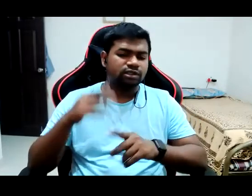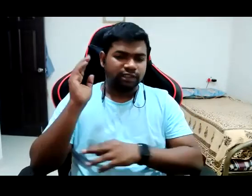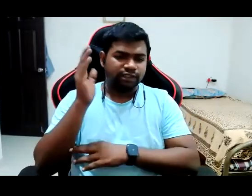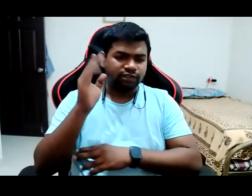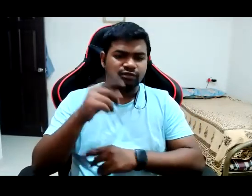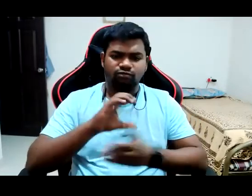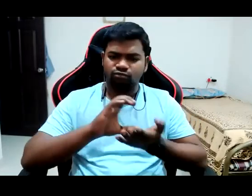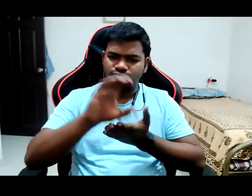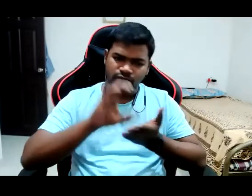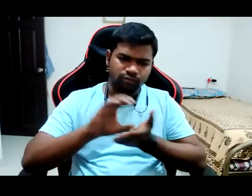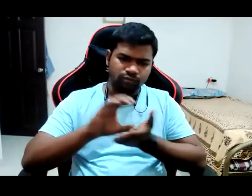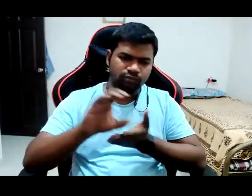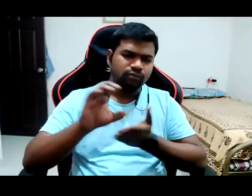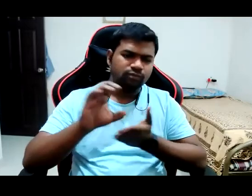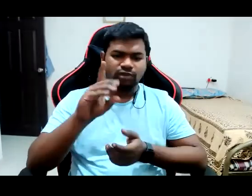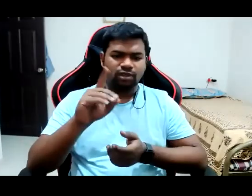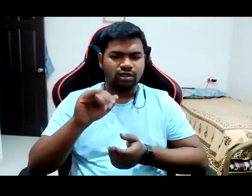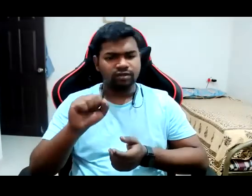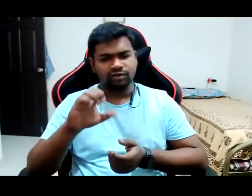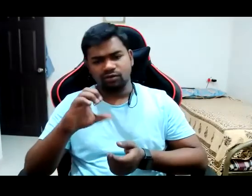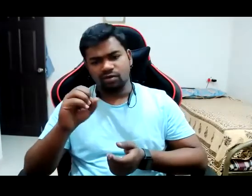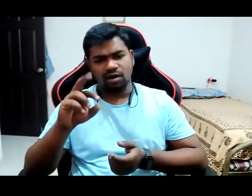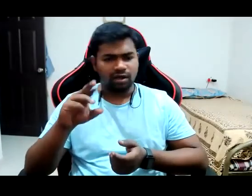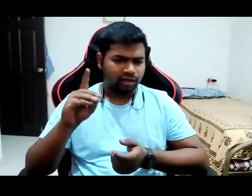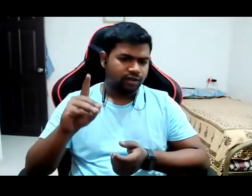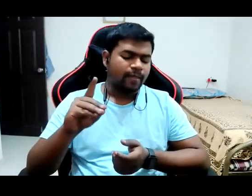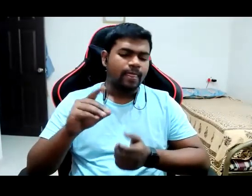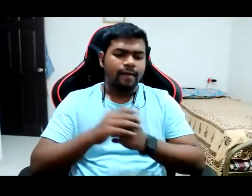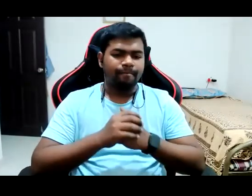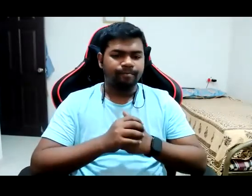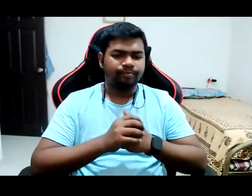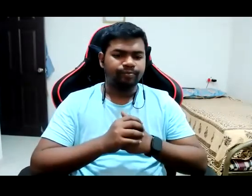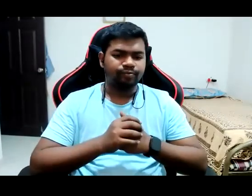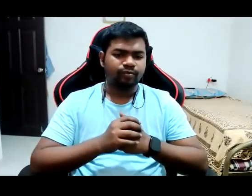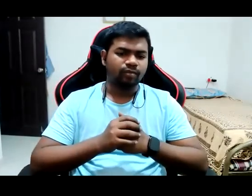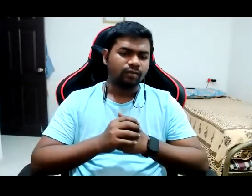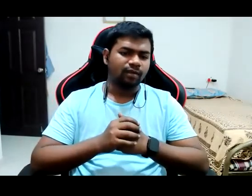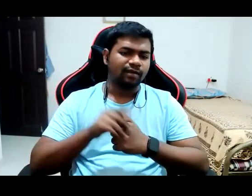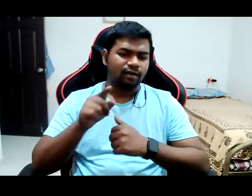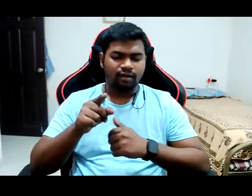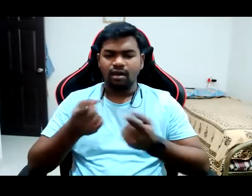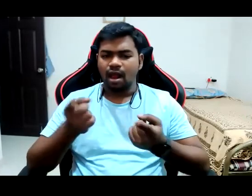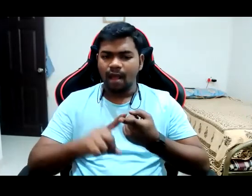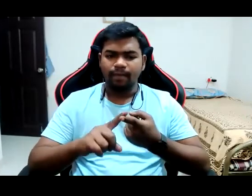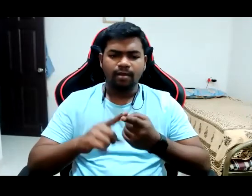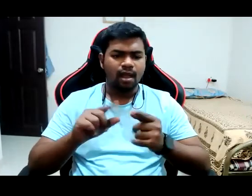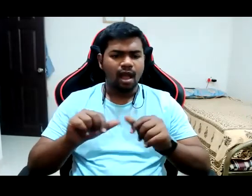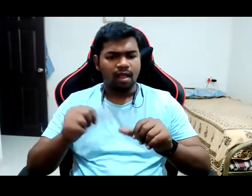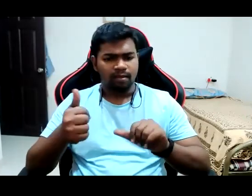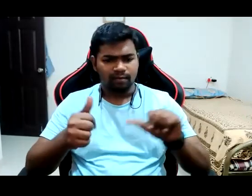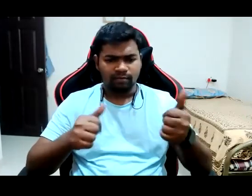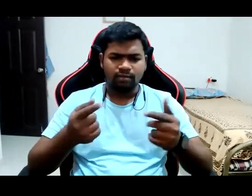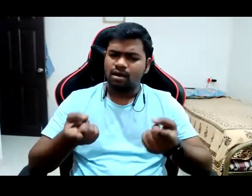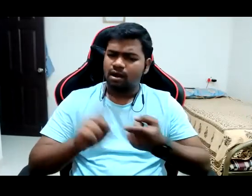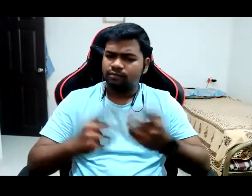on Discord as well, so everyone knows about it. And so that is something that's going to happen. And the other thing that is going to happen